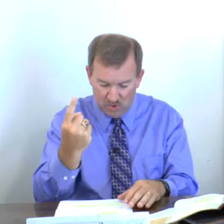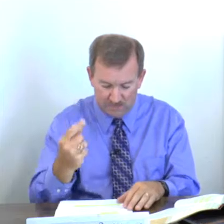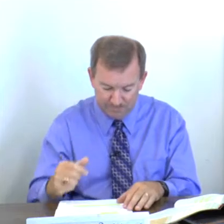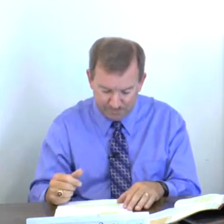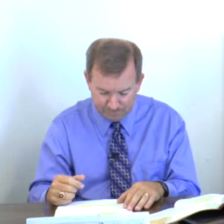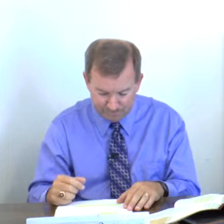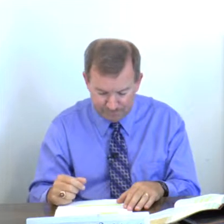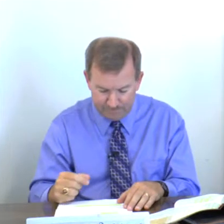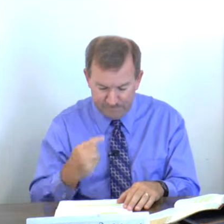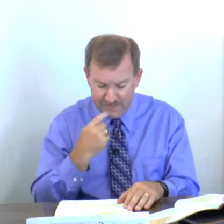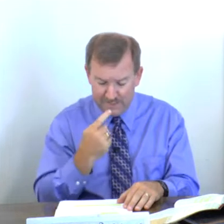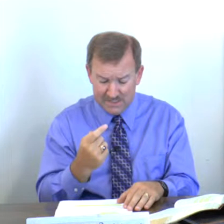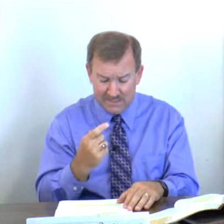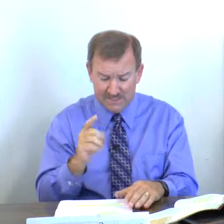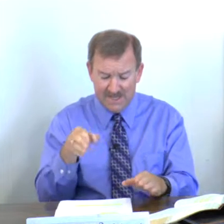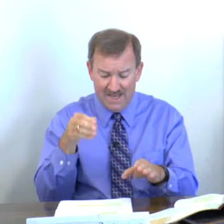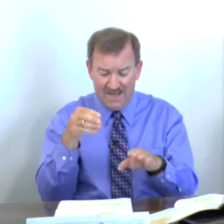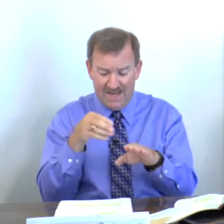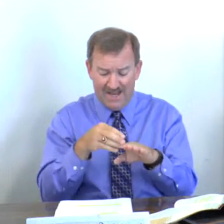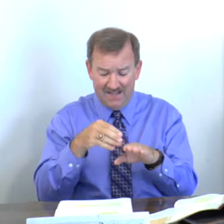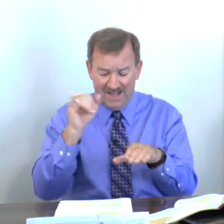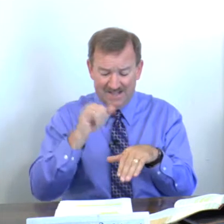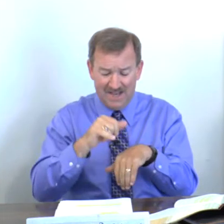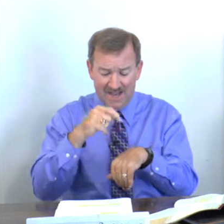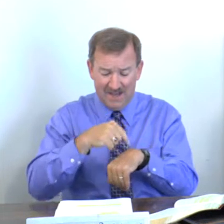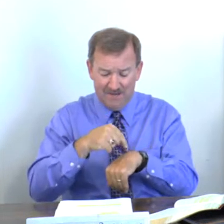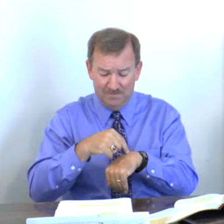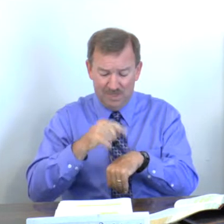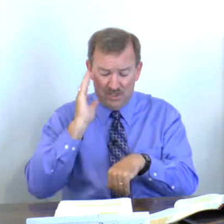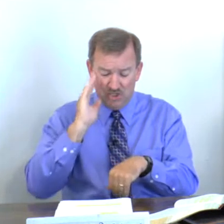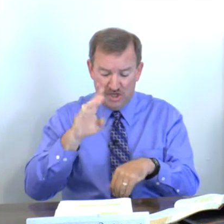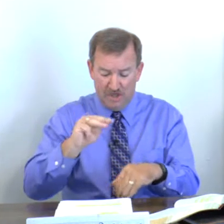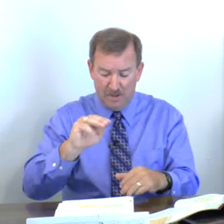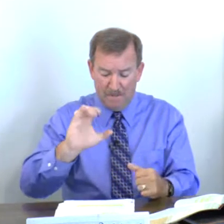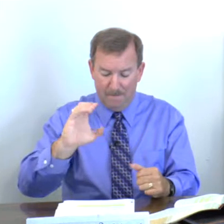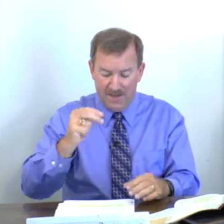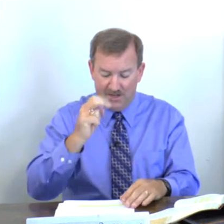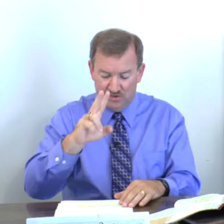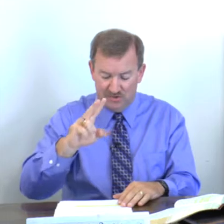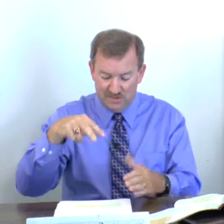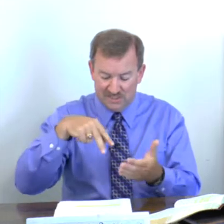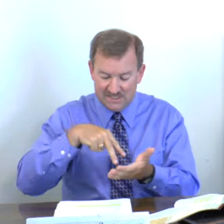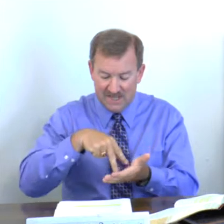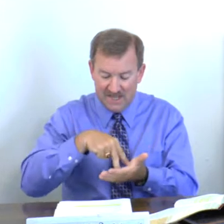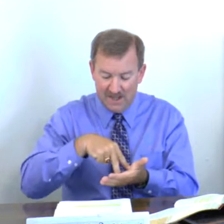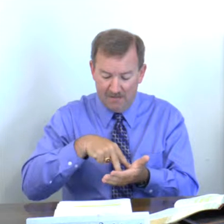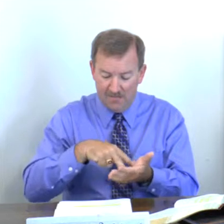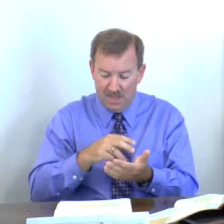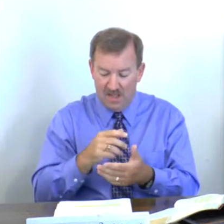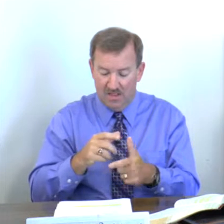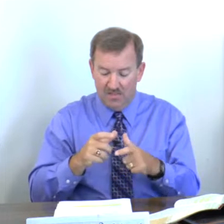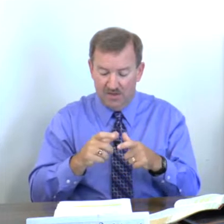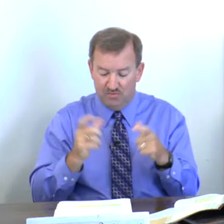see verse 1. It says, "And at that time shall Michael stand up, the